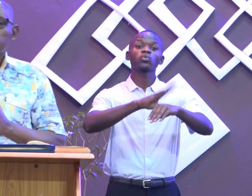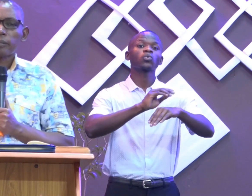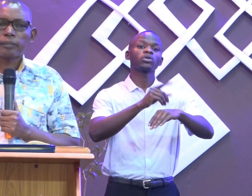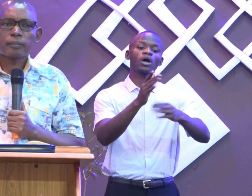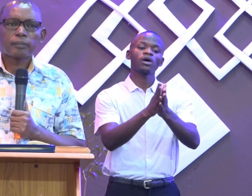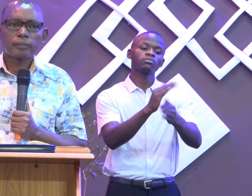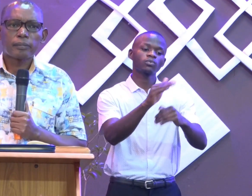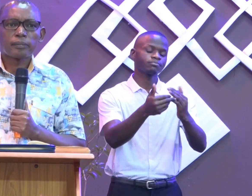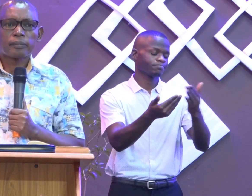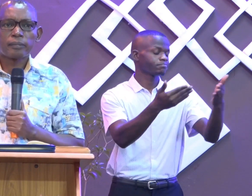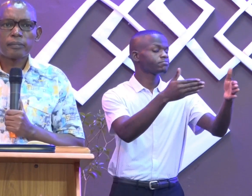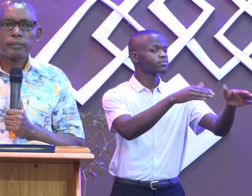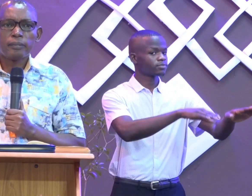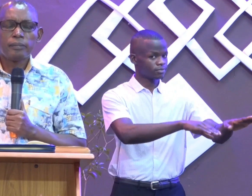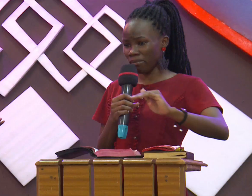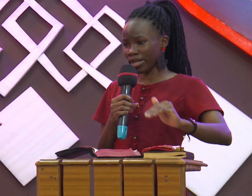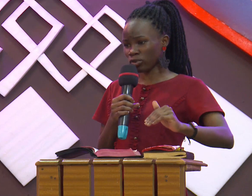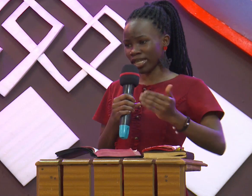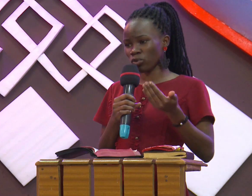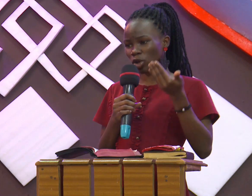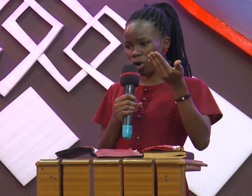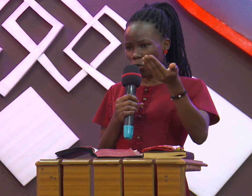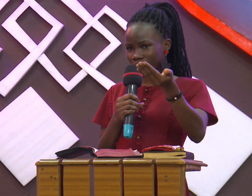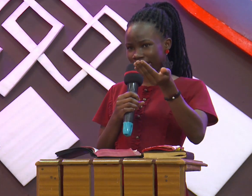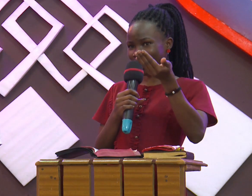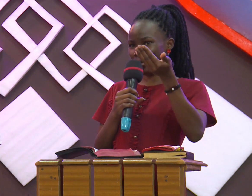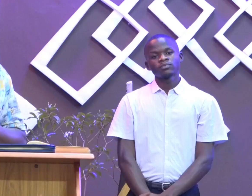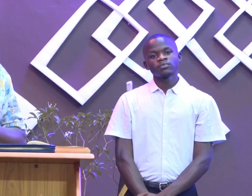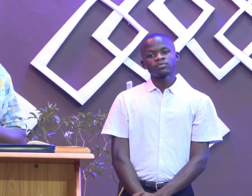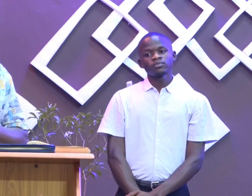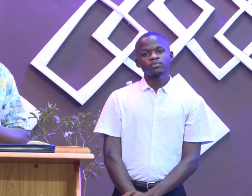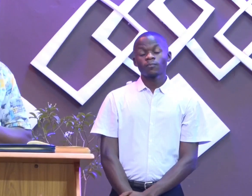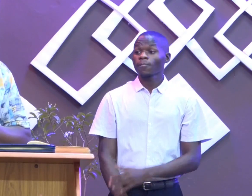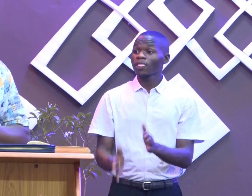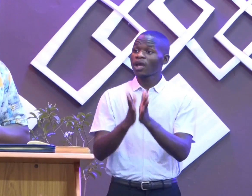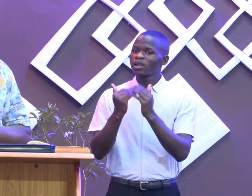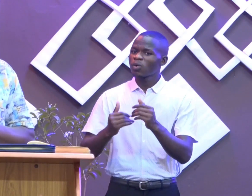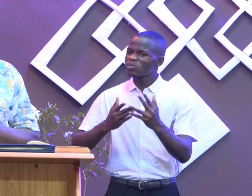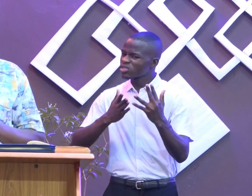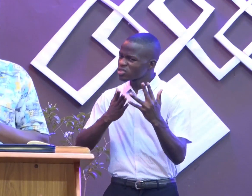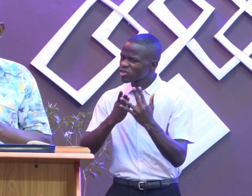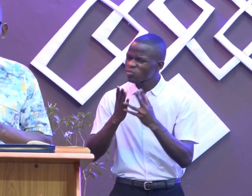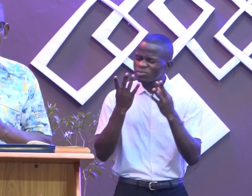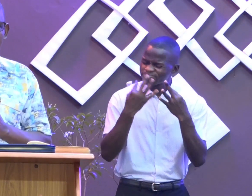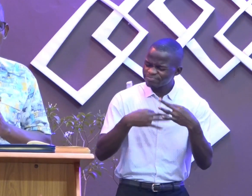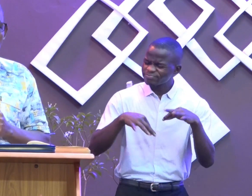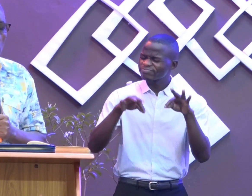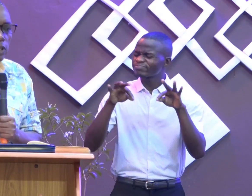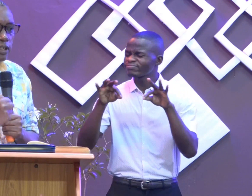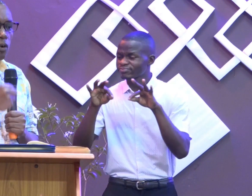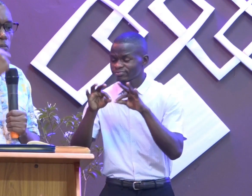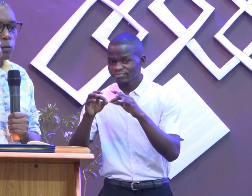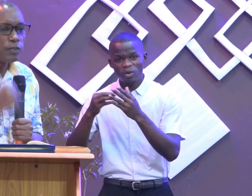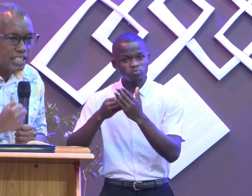the time you would see that now they are firm, let them enjoy the ministry, that's when God would take them. Mukugaso kunji. In the much